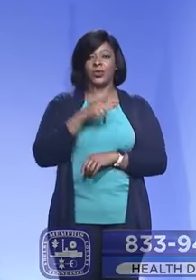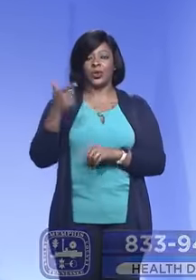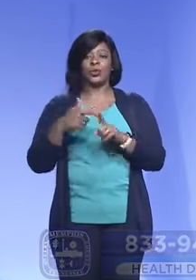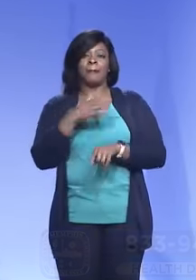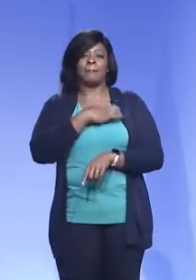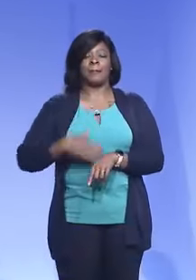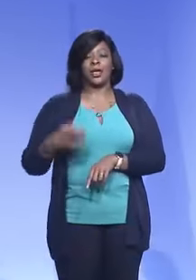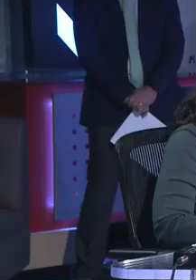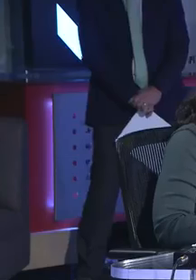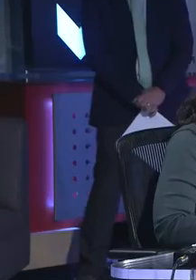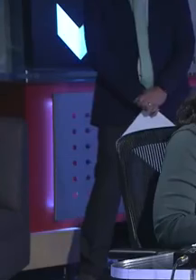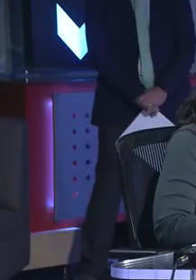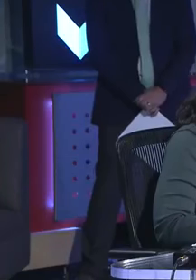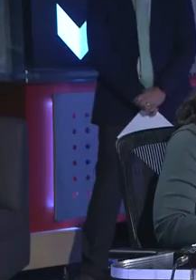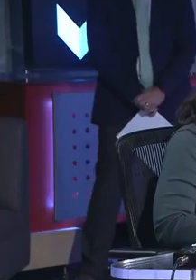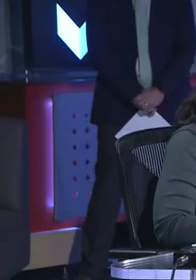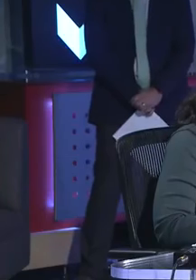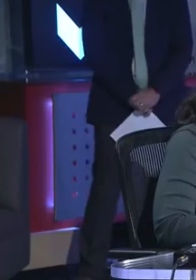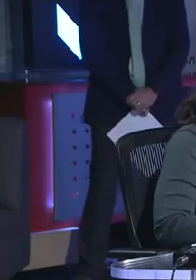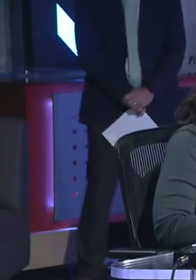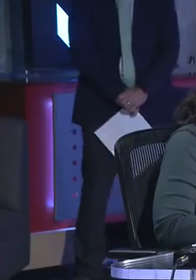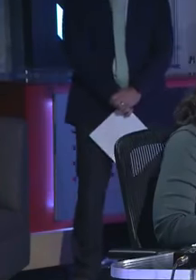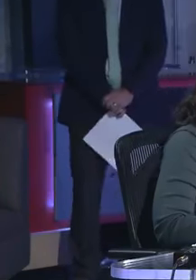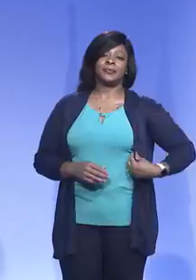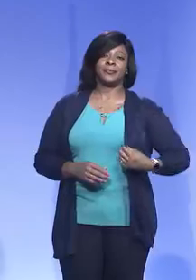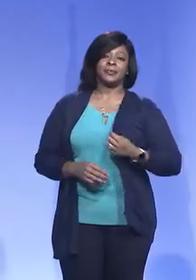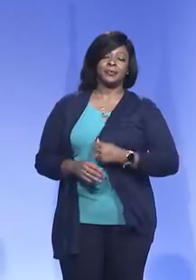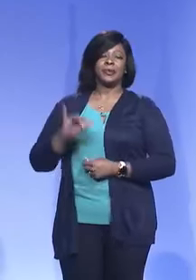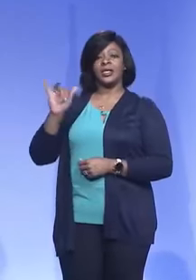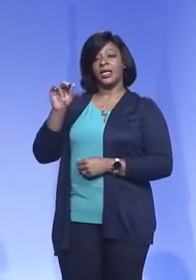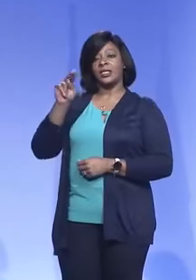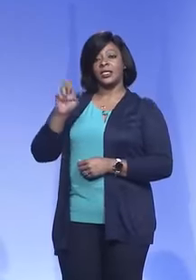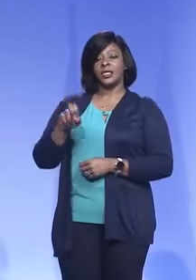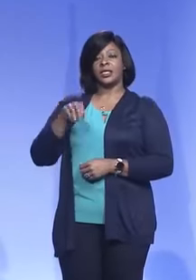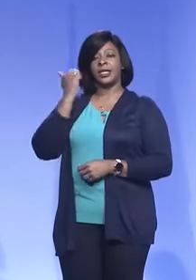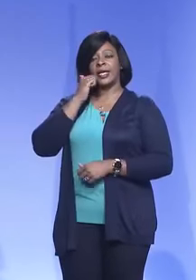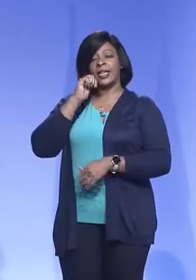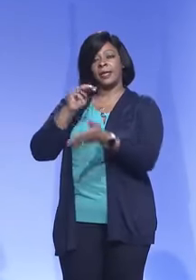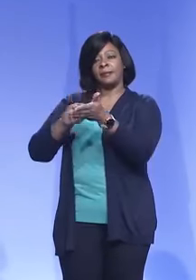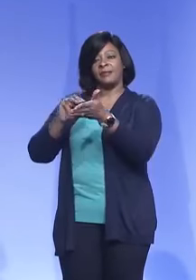to Mayor Harris. Jane Roberts, Daily Memphian.